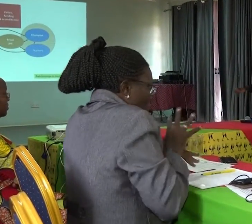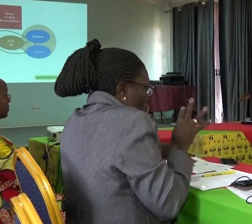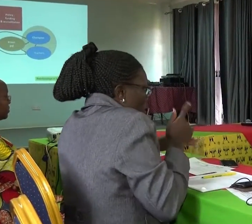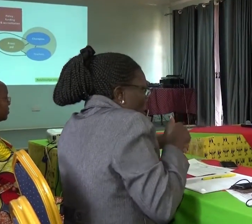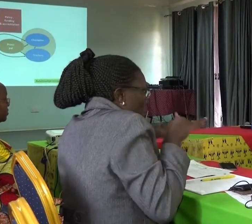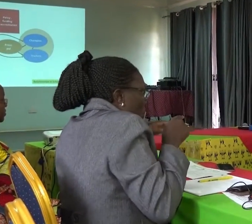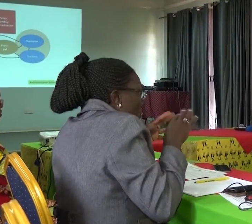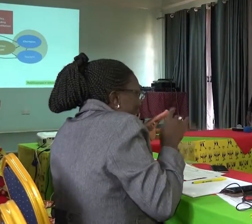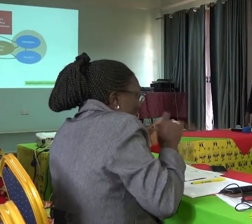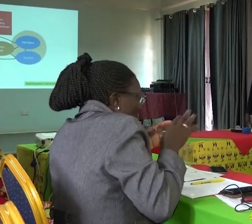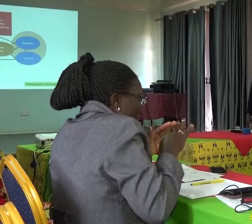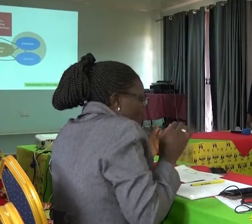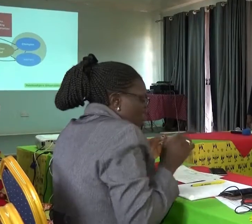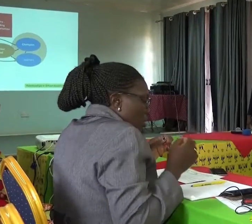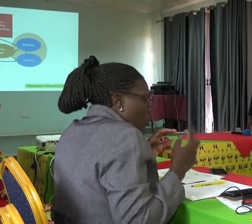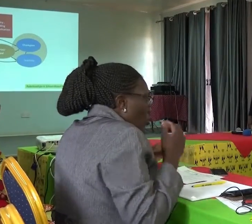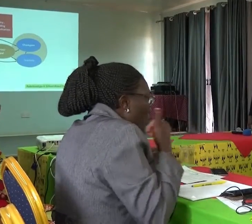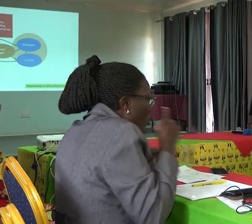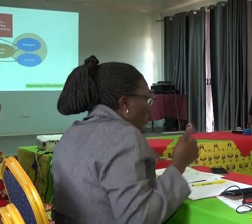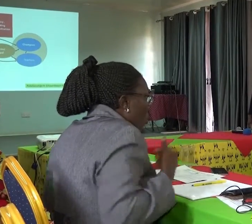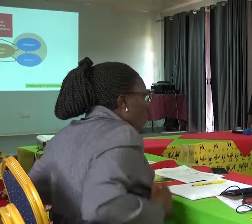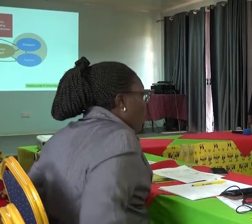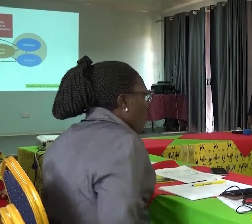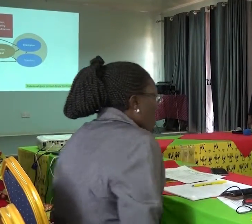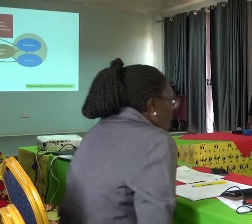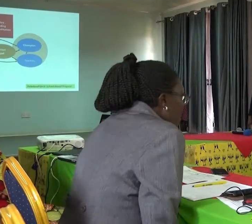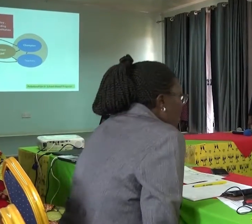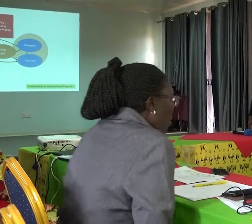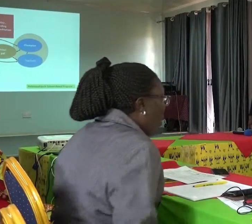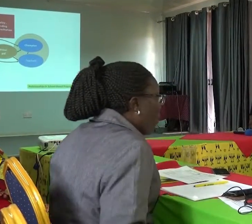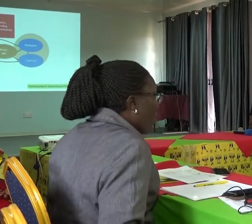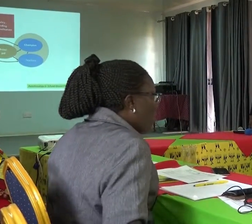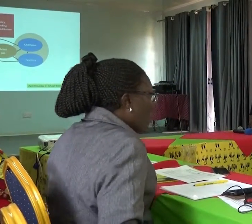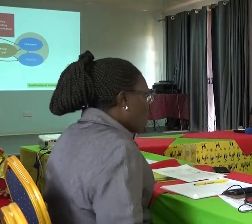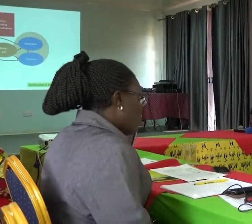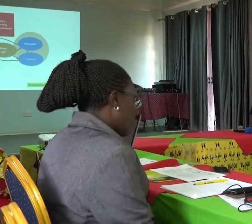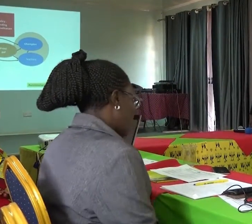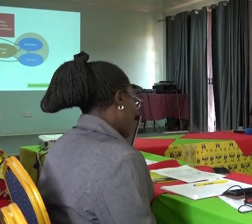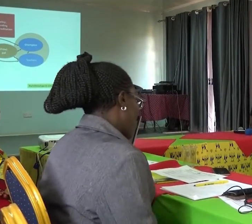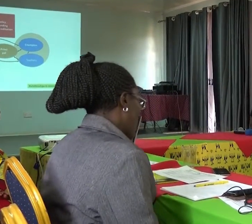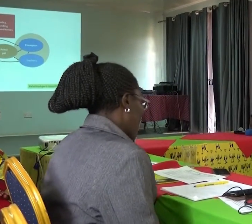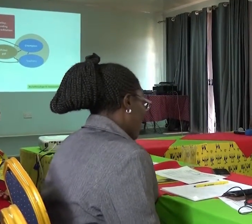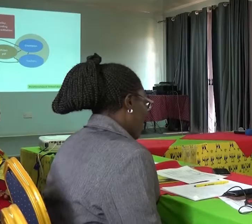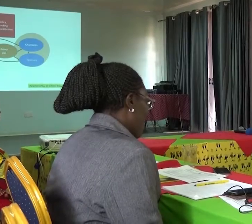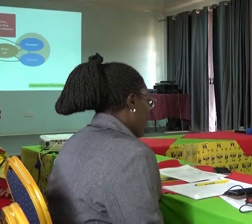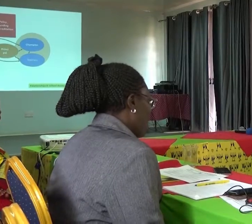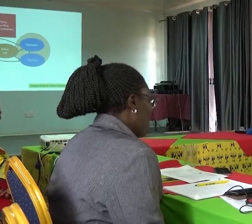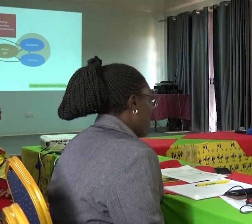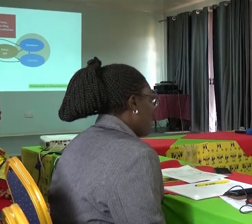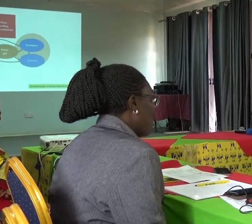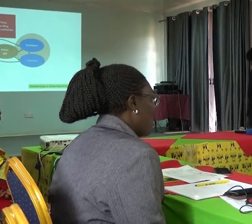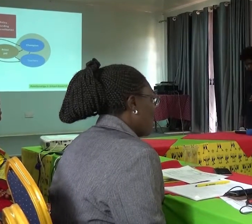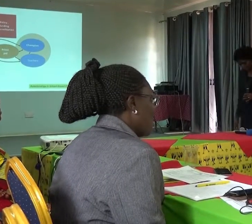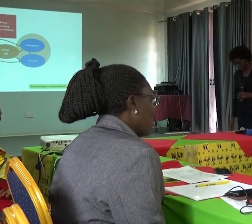the frameworks that are coming. I believe we might review the framework. Madam Kapoor presented the